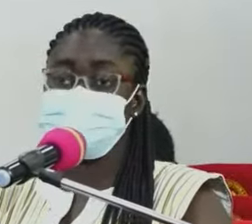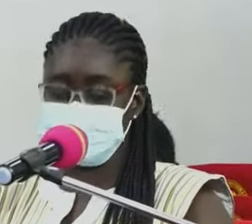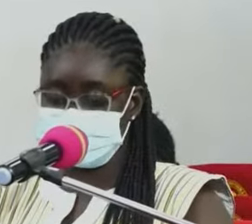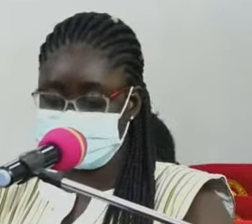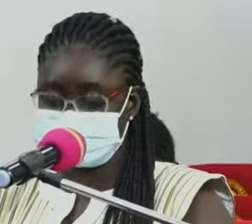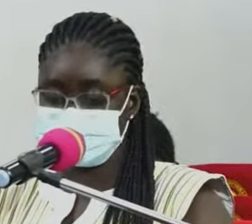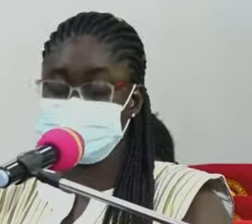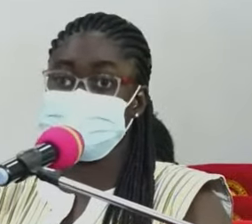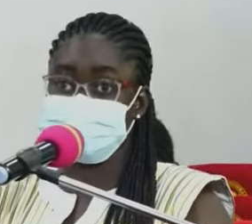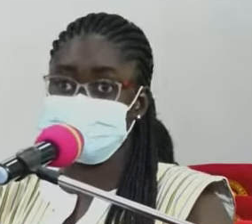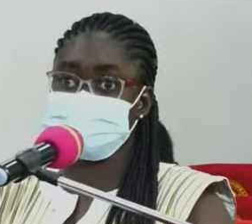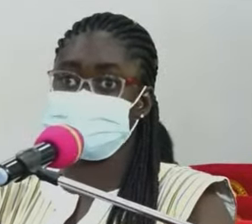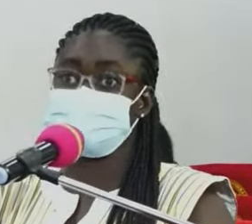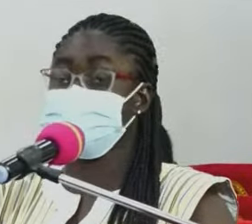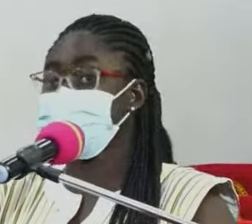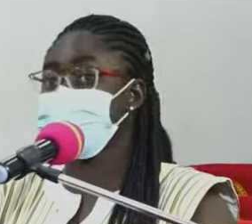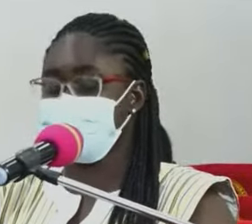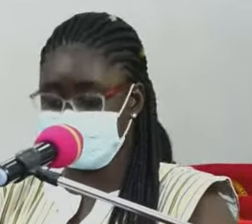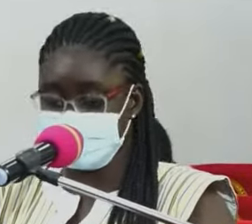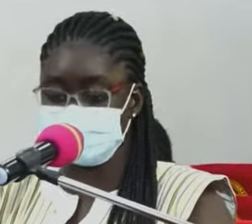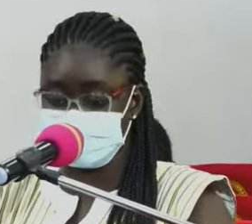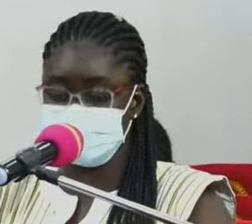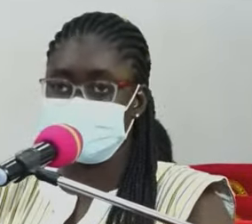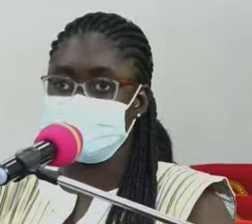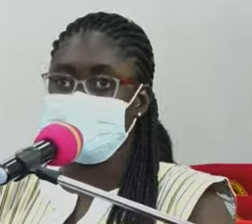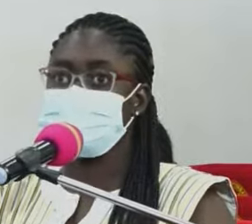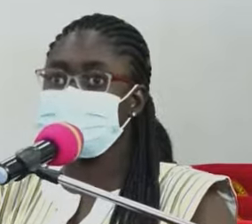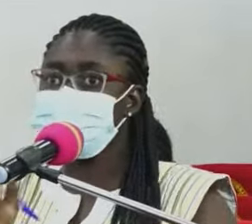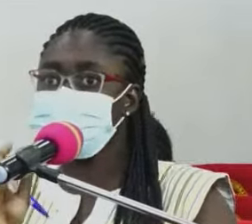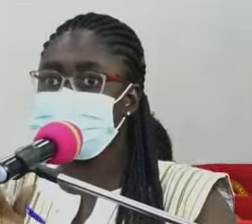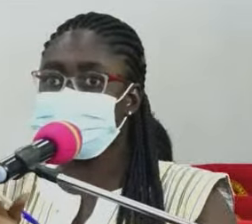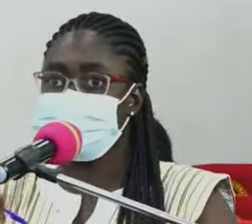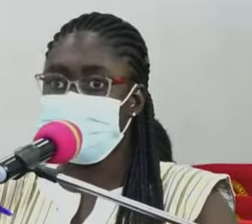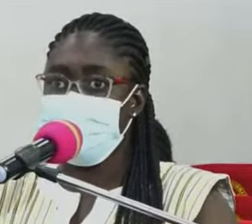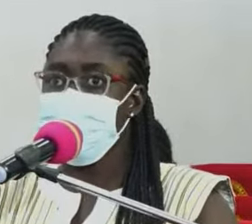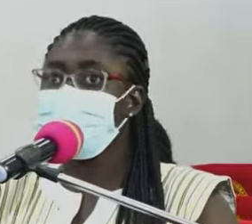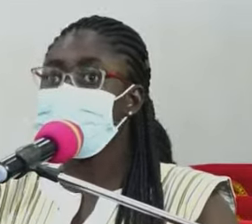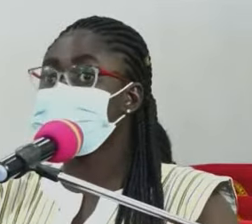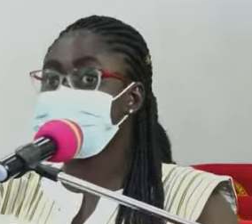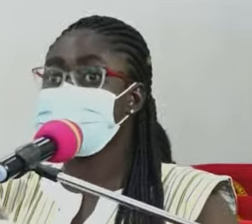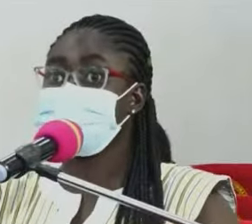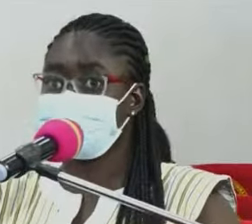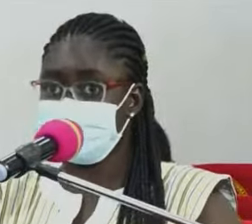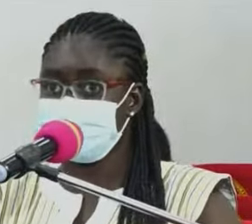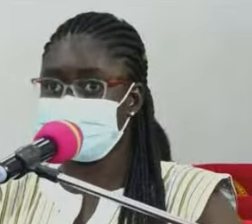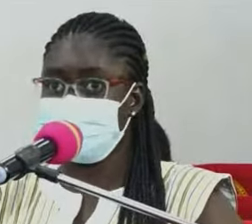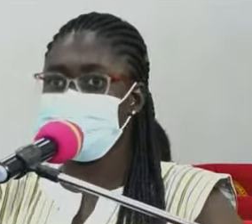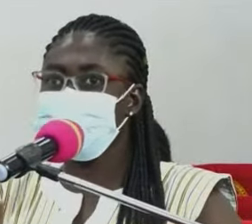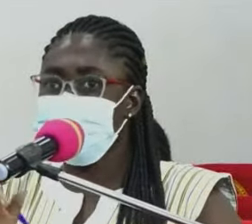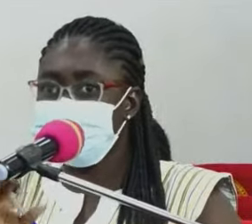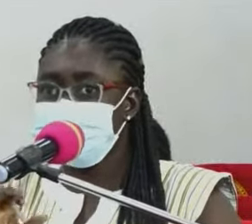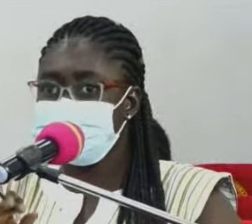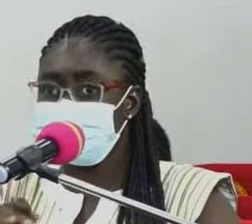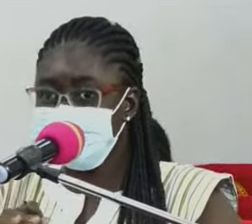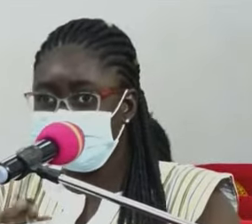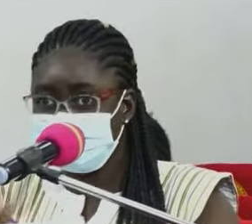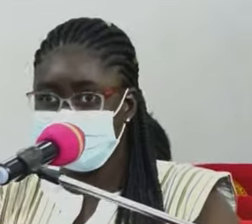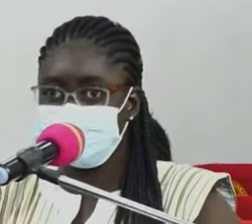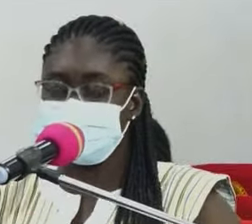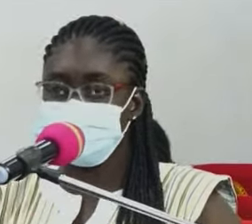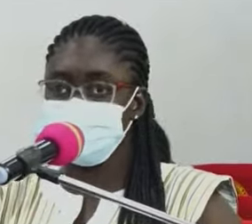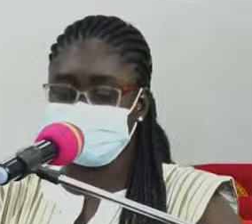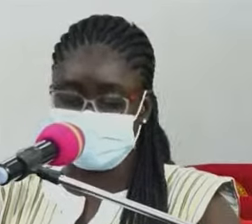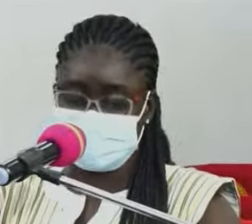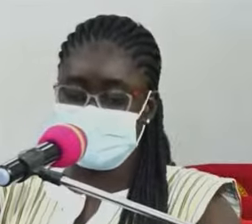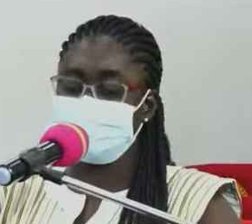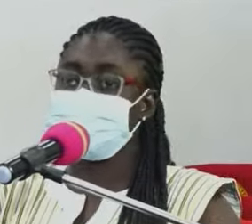the acquisition of trash schemers, I wanted to know how many you've taken delivery of, which areas are you deploying